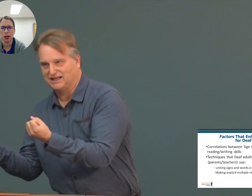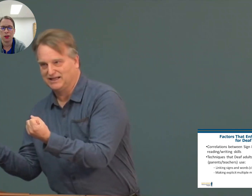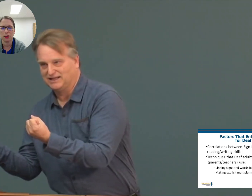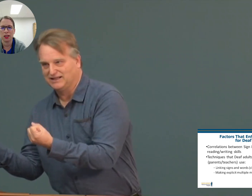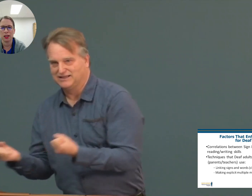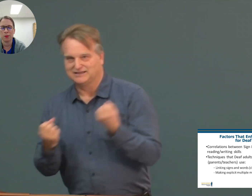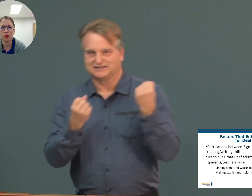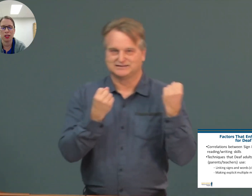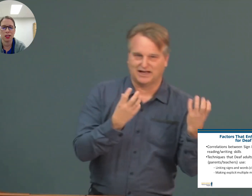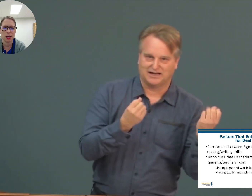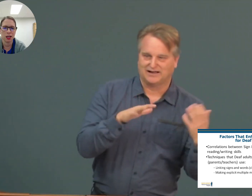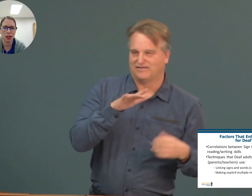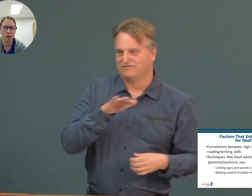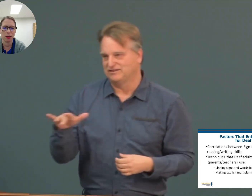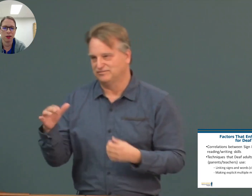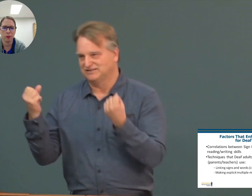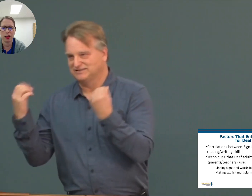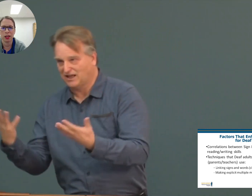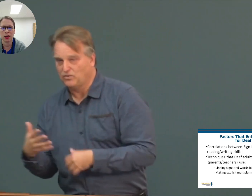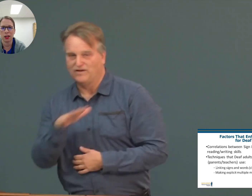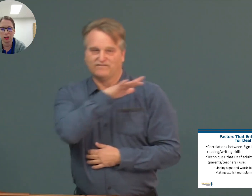There's a link between signing and fingerspelling in English.